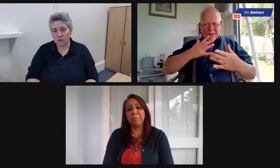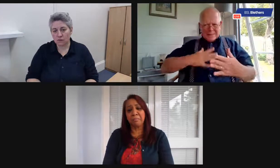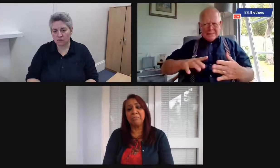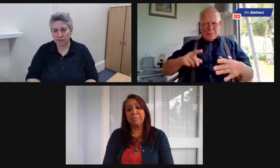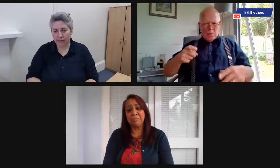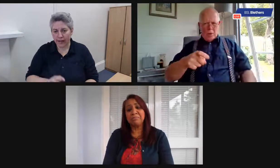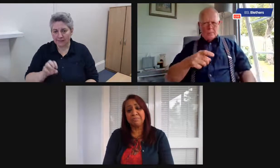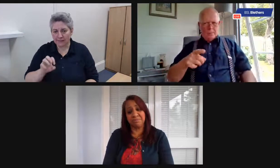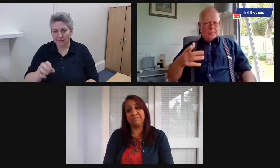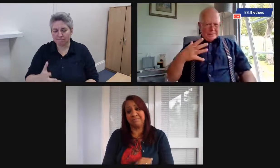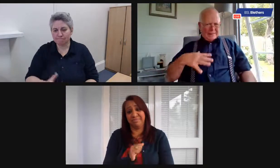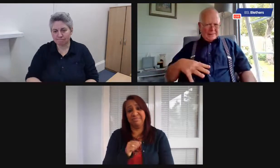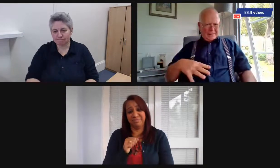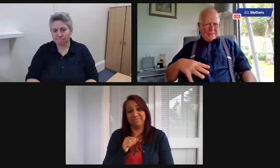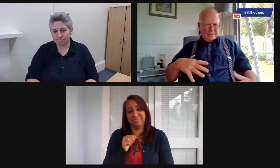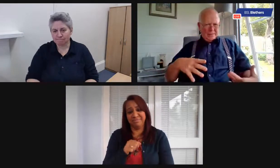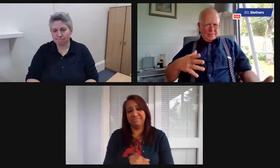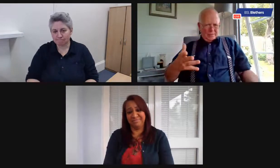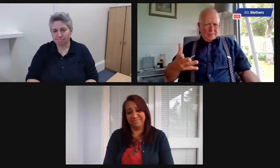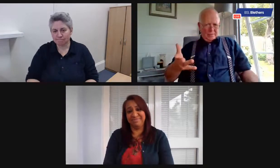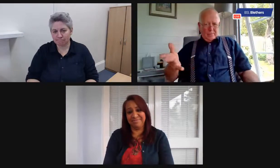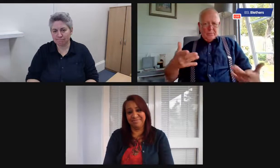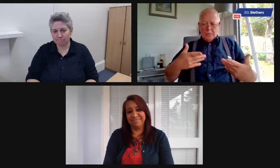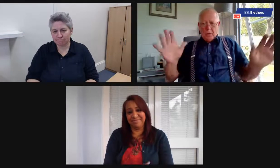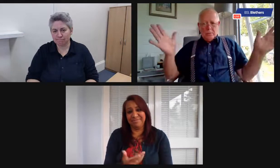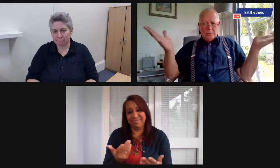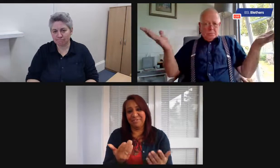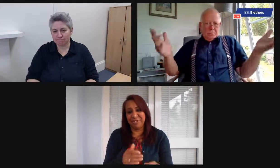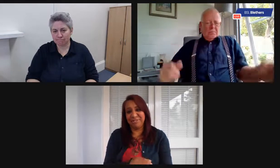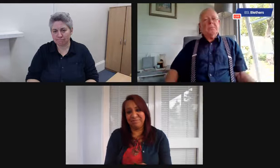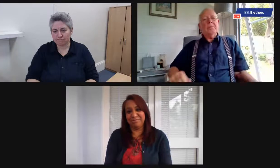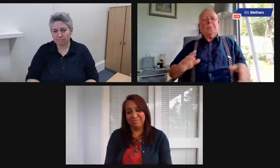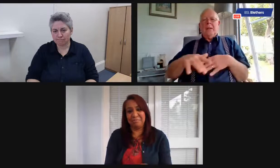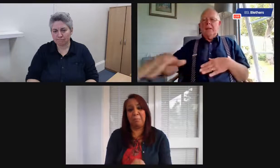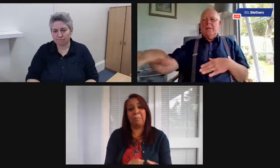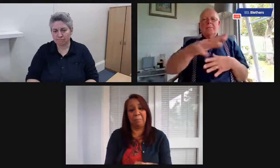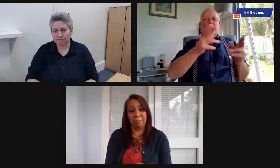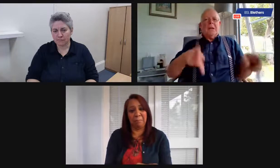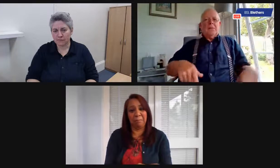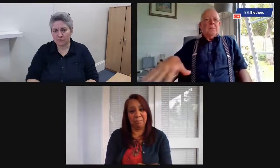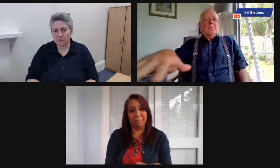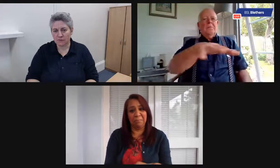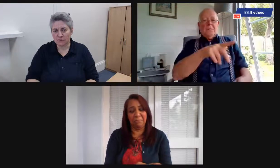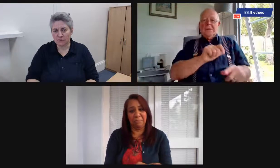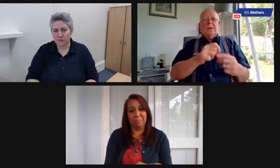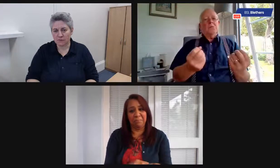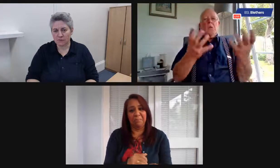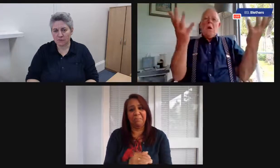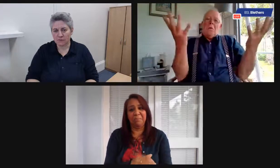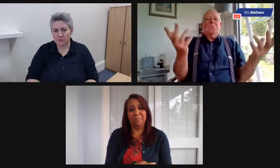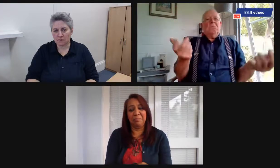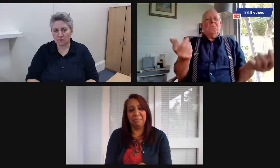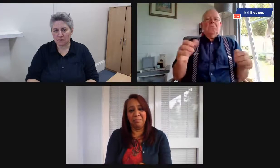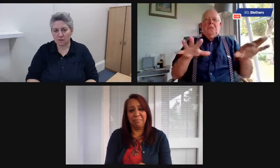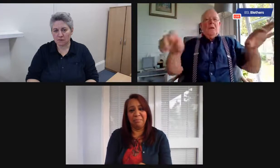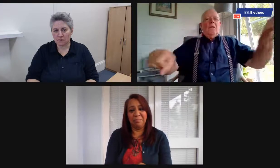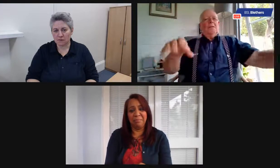even, it will toxify the soil underneath it. And so worms will disappear. They'll all die in the vicinity